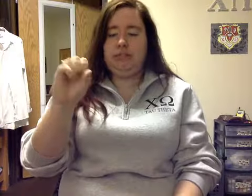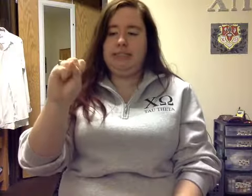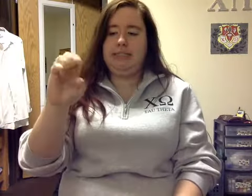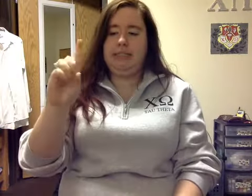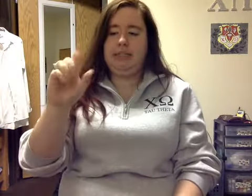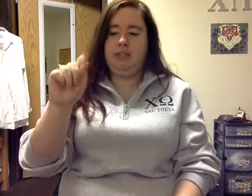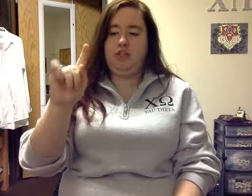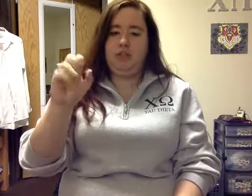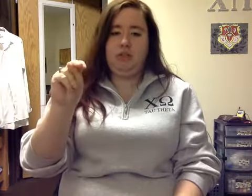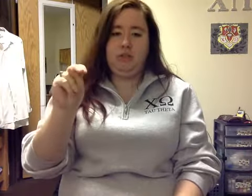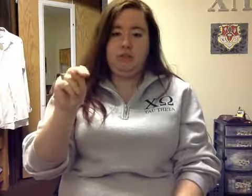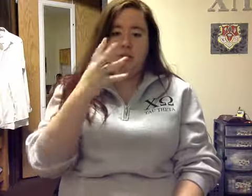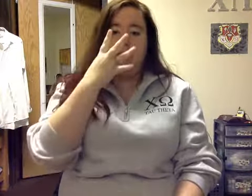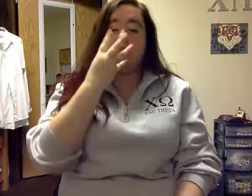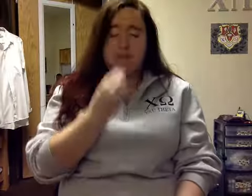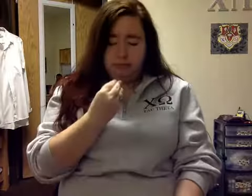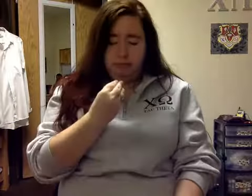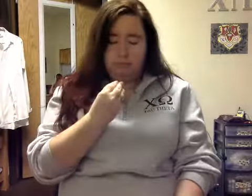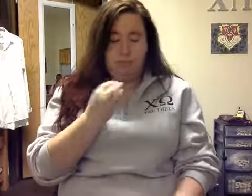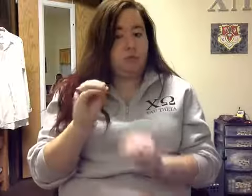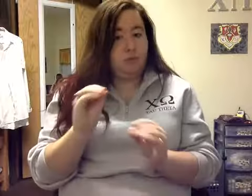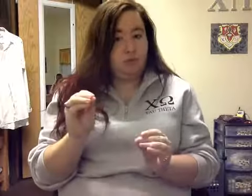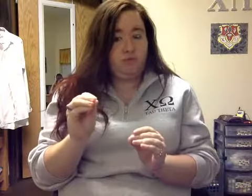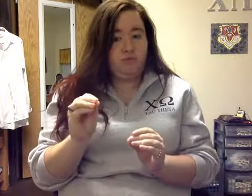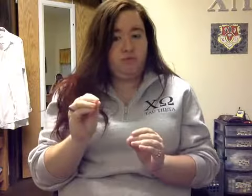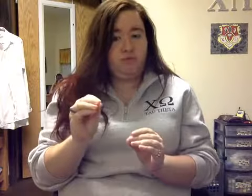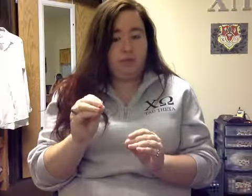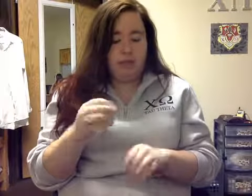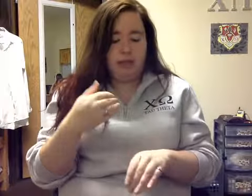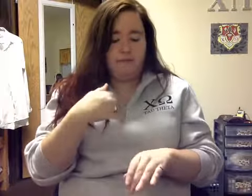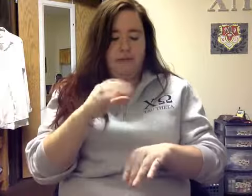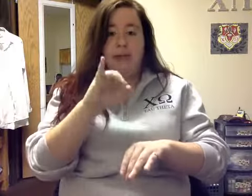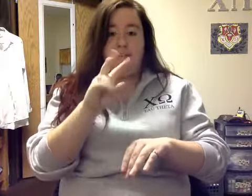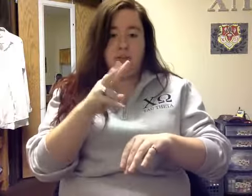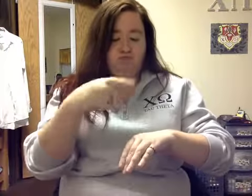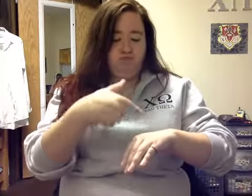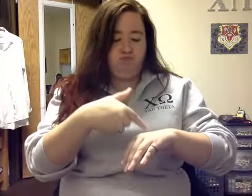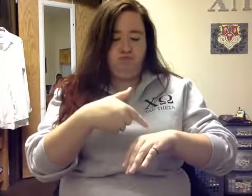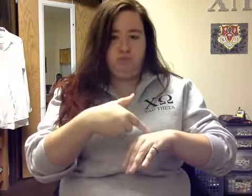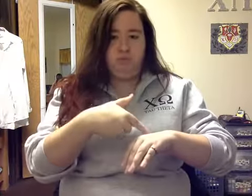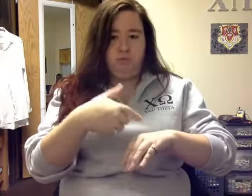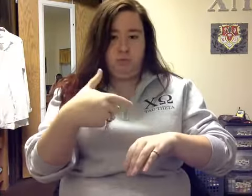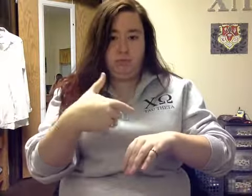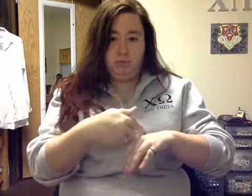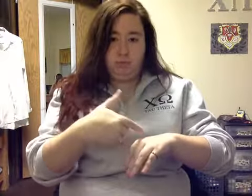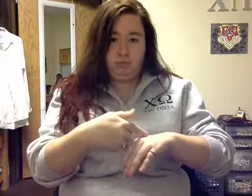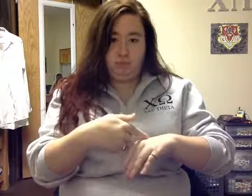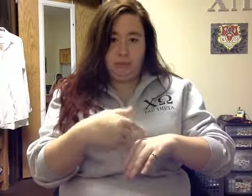We'll insert a small catheter into your vein, which will be the avenue the doctor uses to give you sedation. You'll